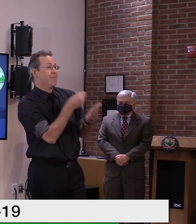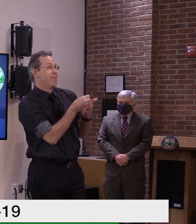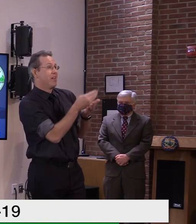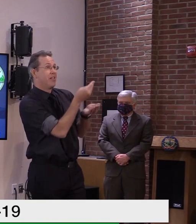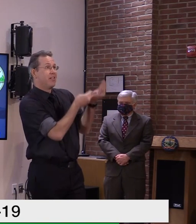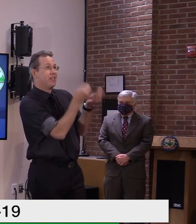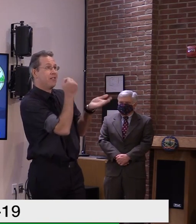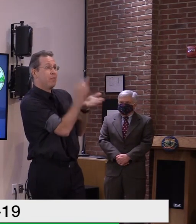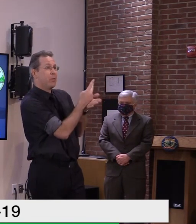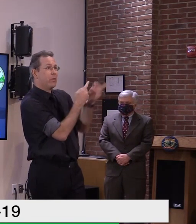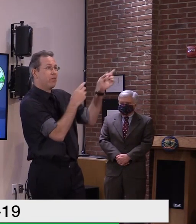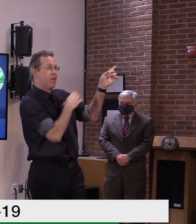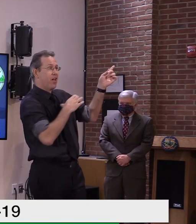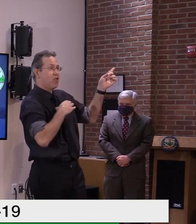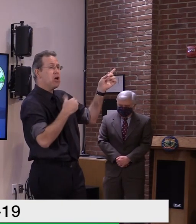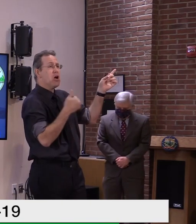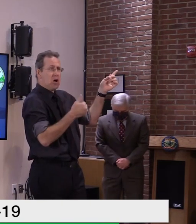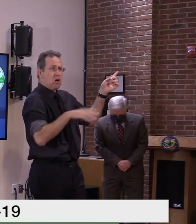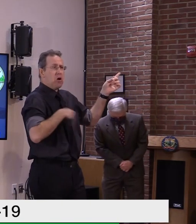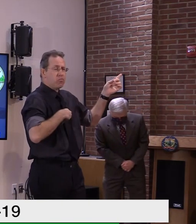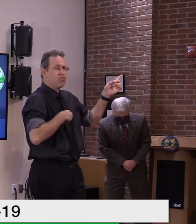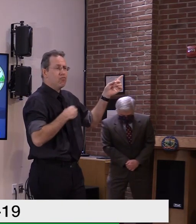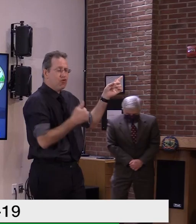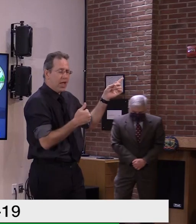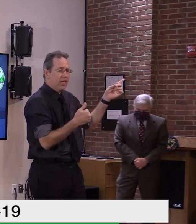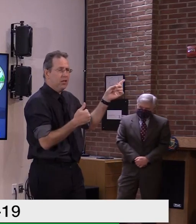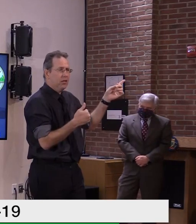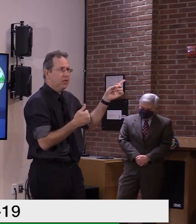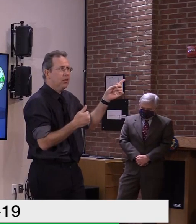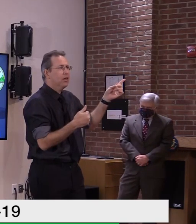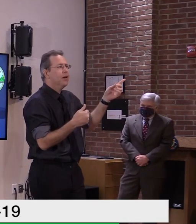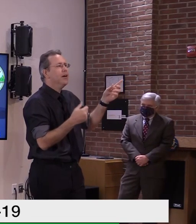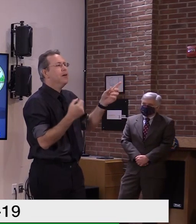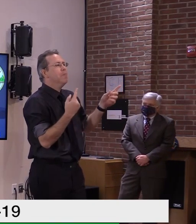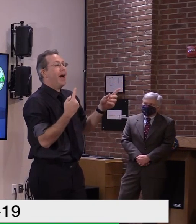more concerned about the supply of the vaccine than I am about